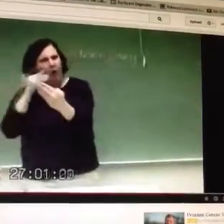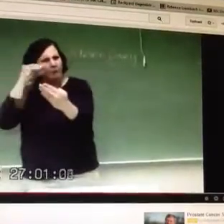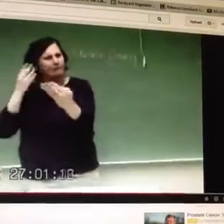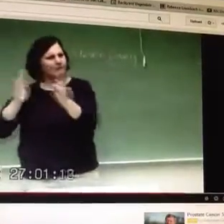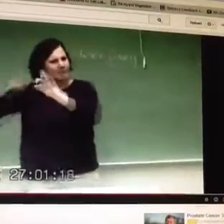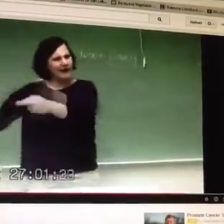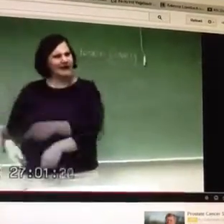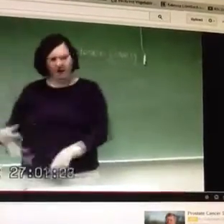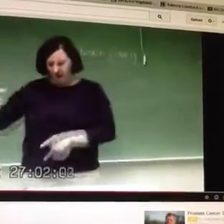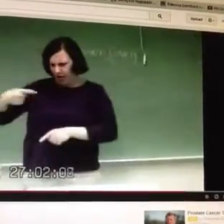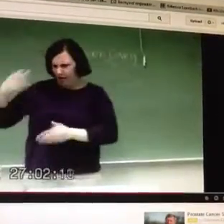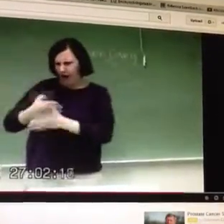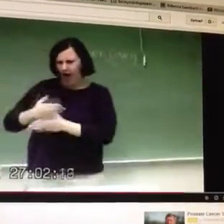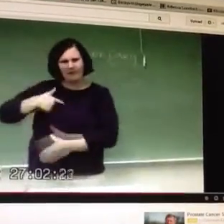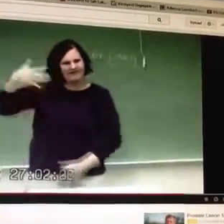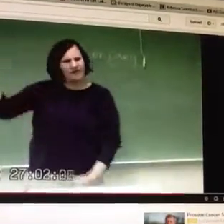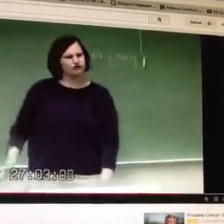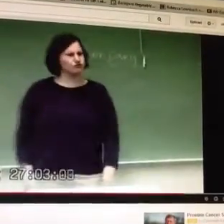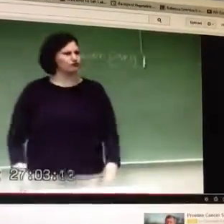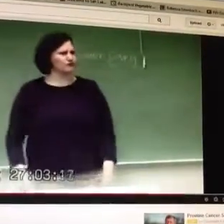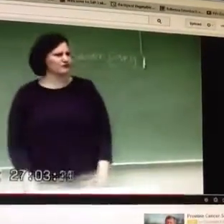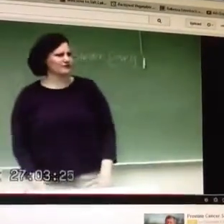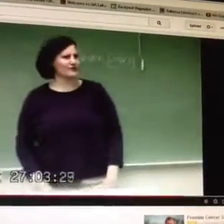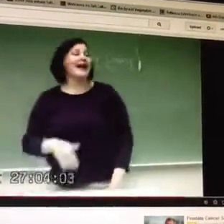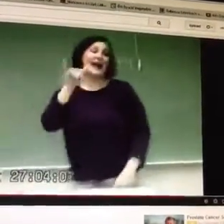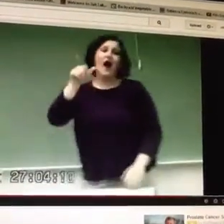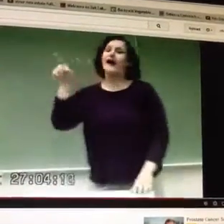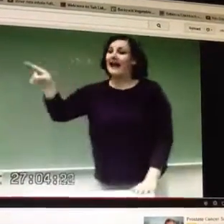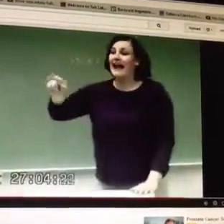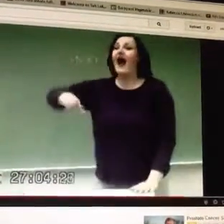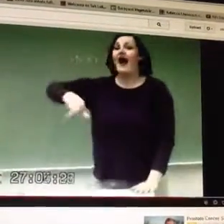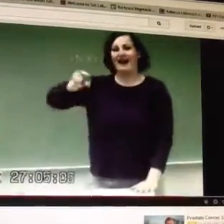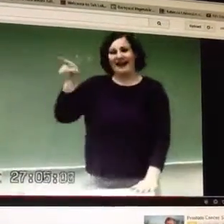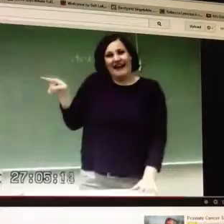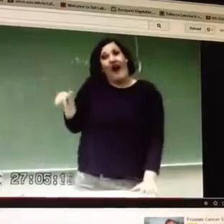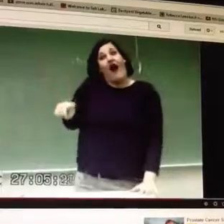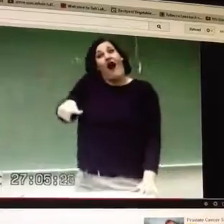I tell him, you look at the calendar, you're going to know where I am.